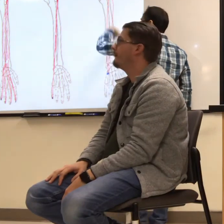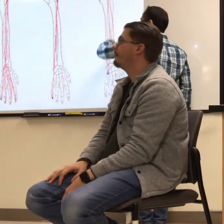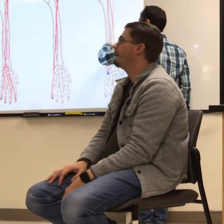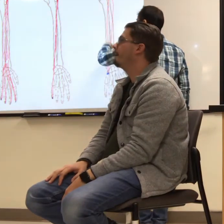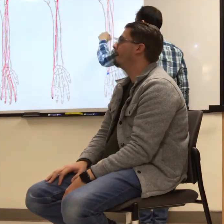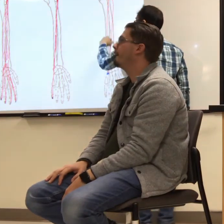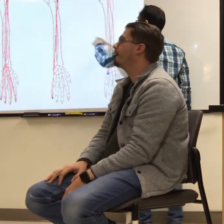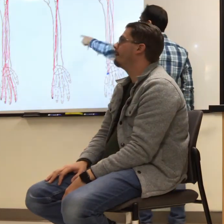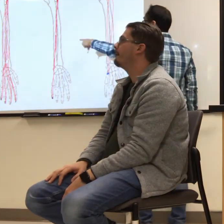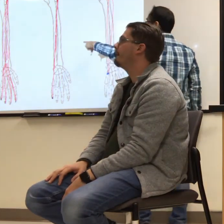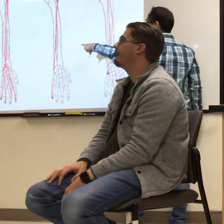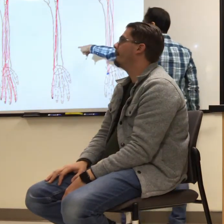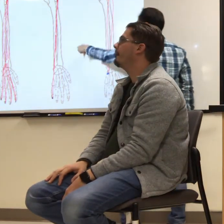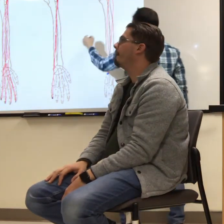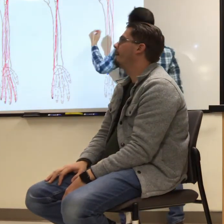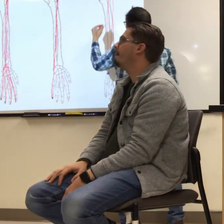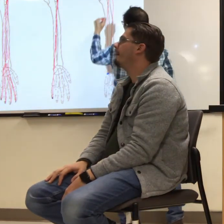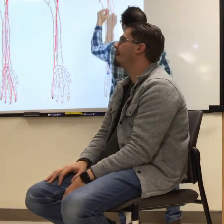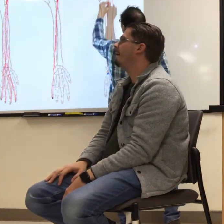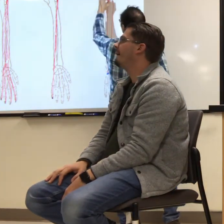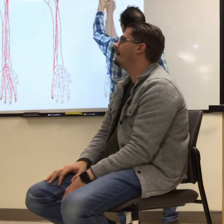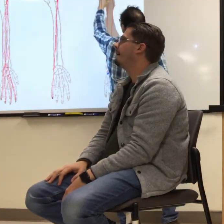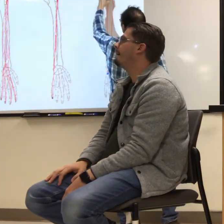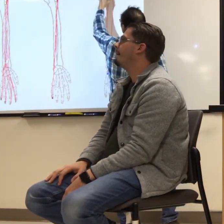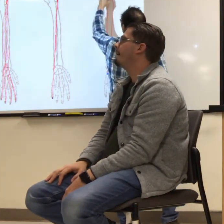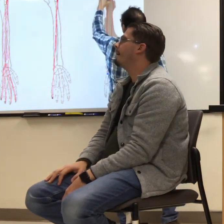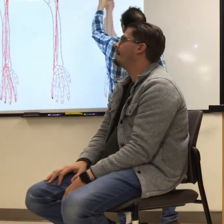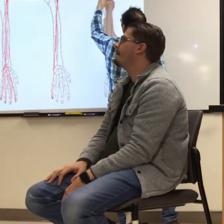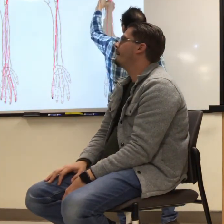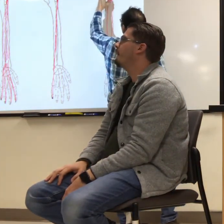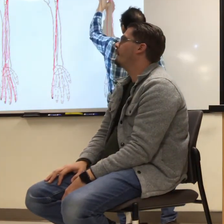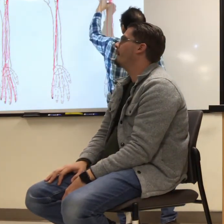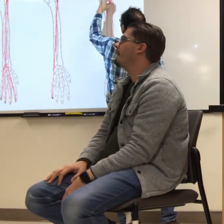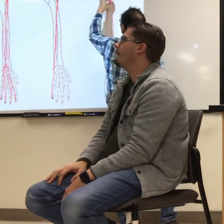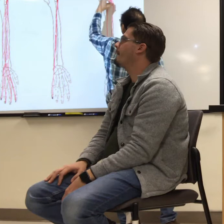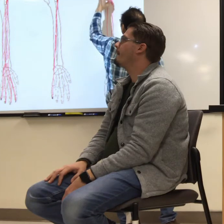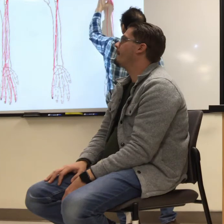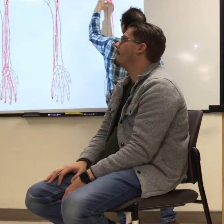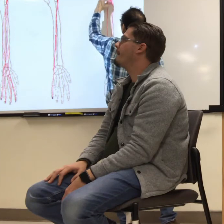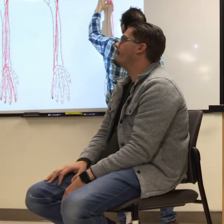So I try to draw it a little bigger than digiti minimi.